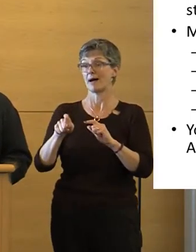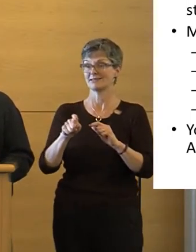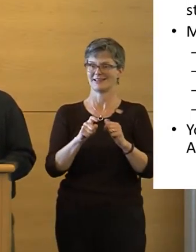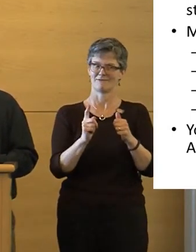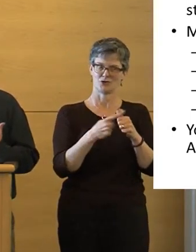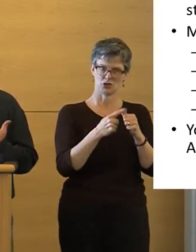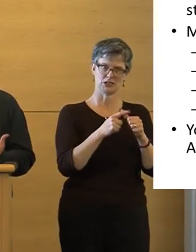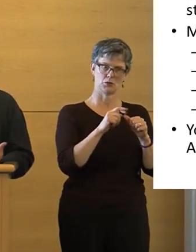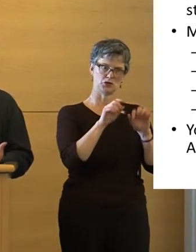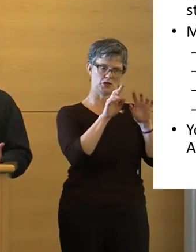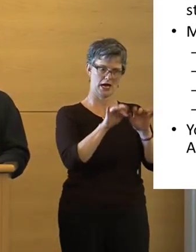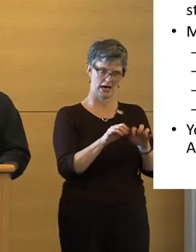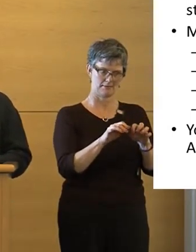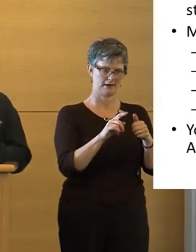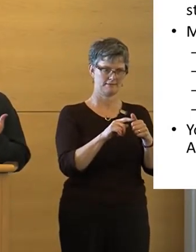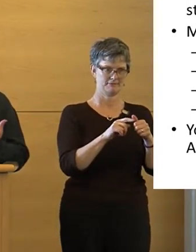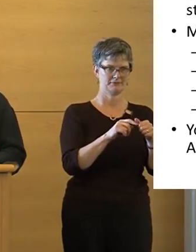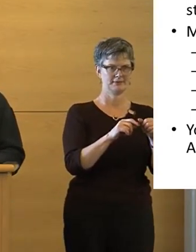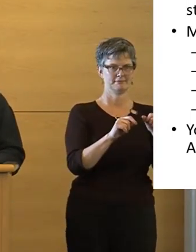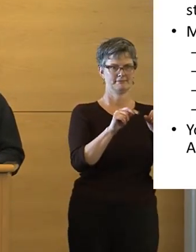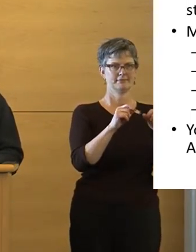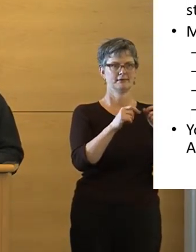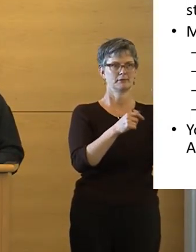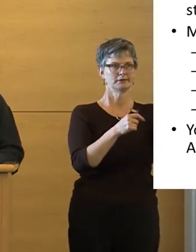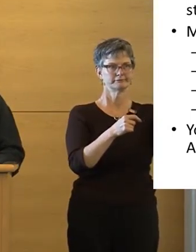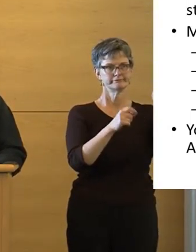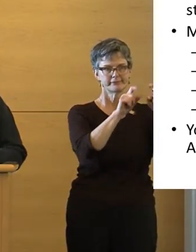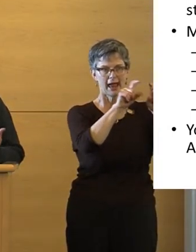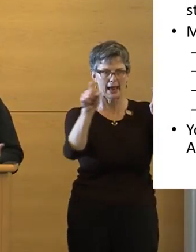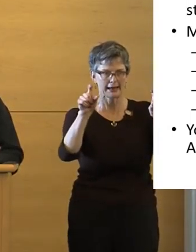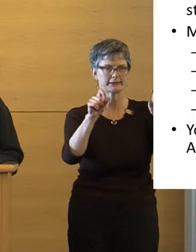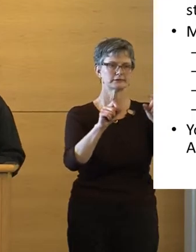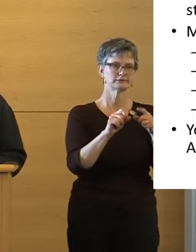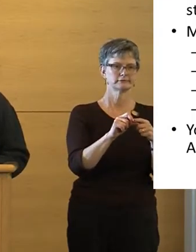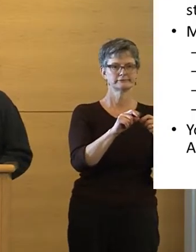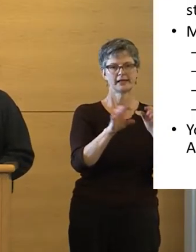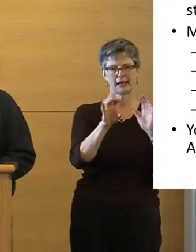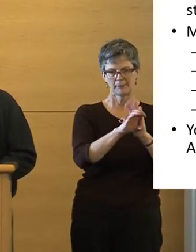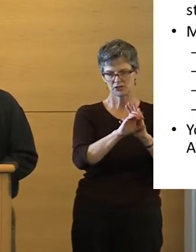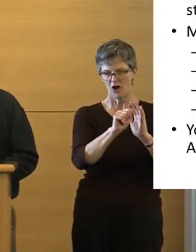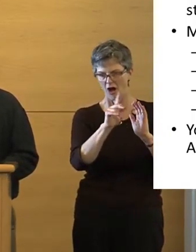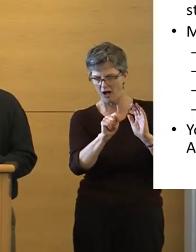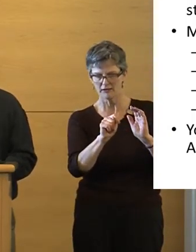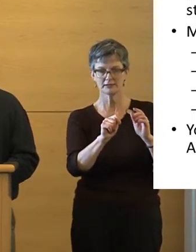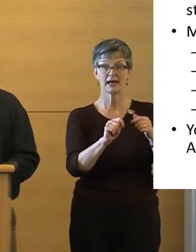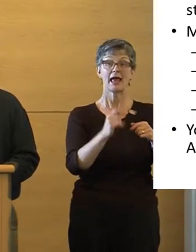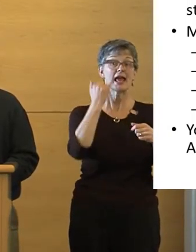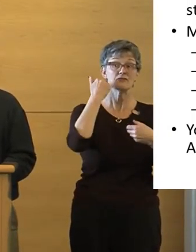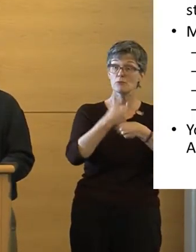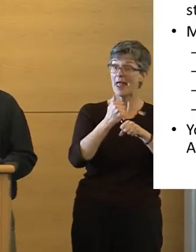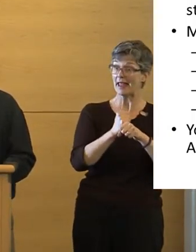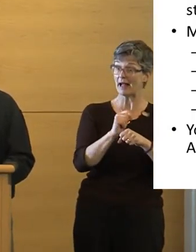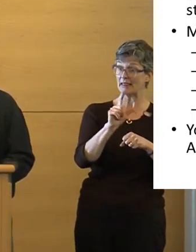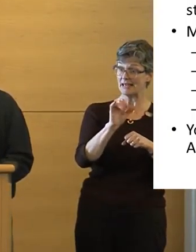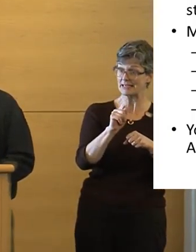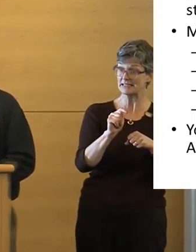PDF and which ones don't. Microsoft Word for Windows does, so that's a good choice of